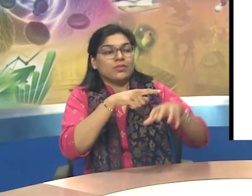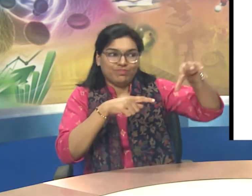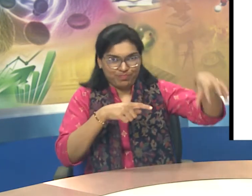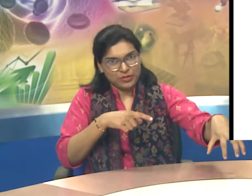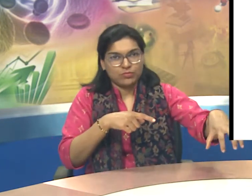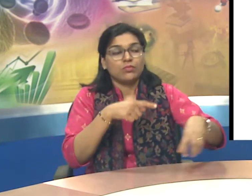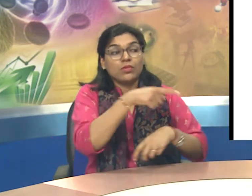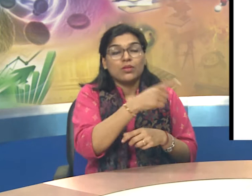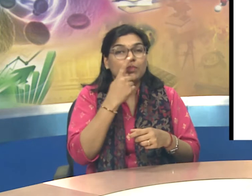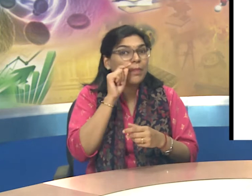destination.